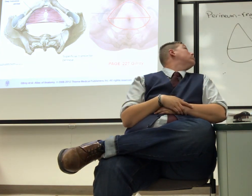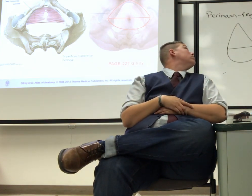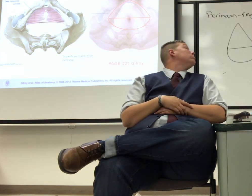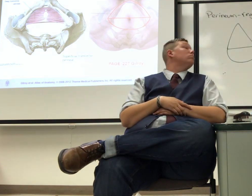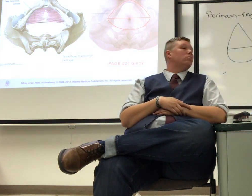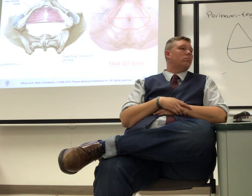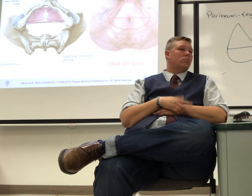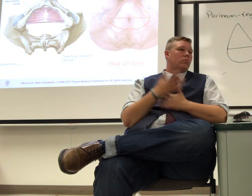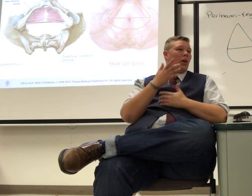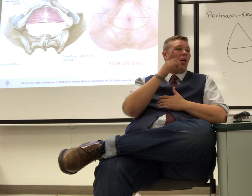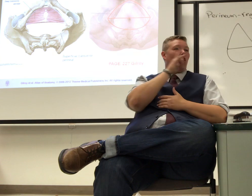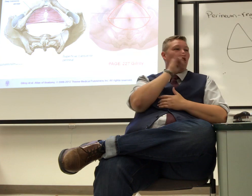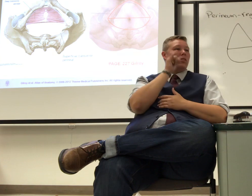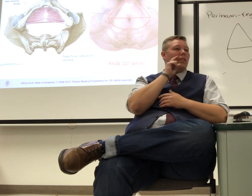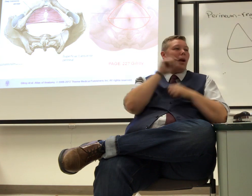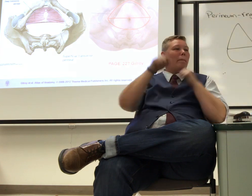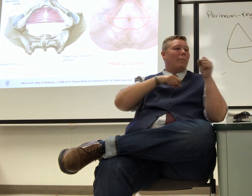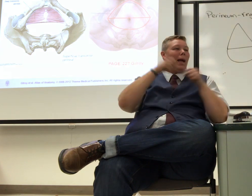Doesn't it look like a bike seat?